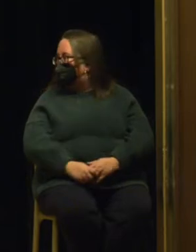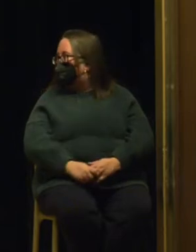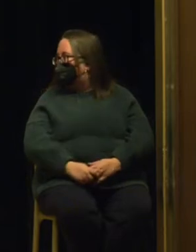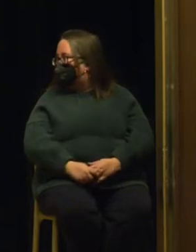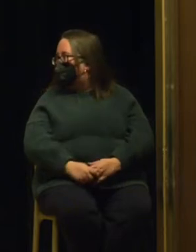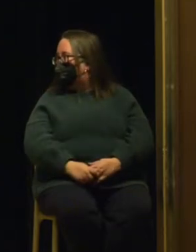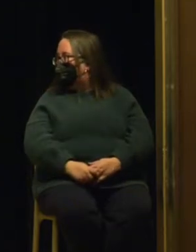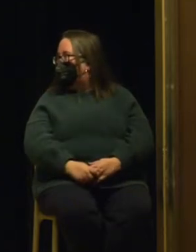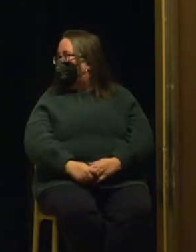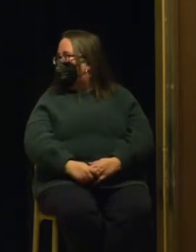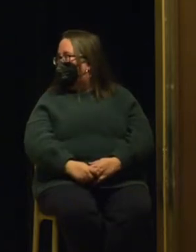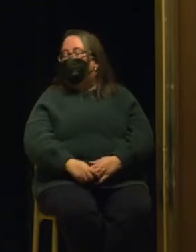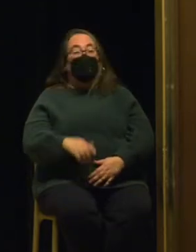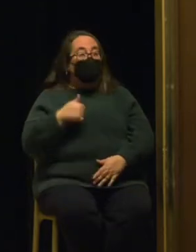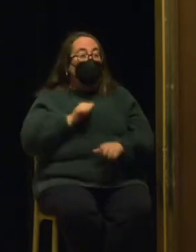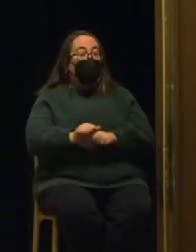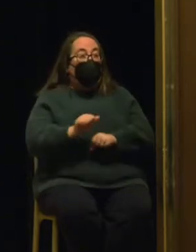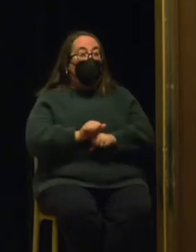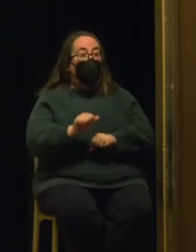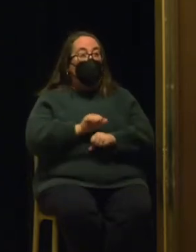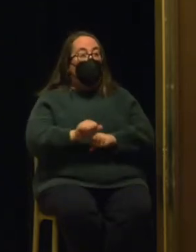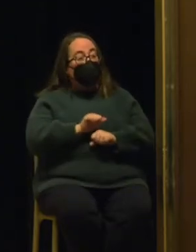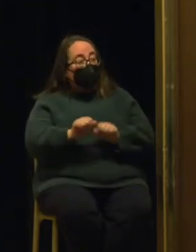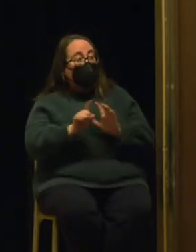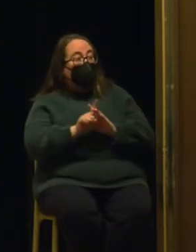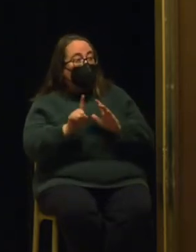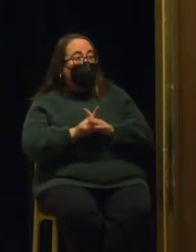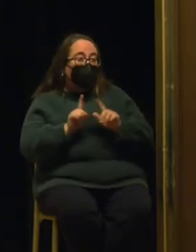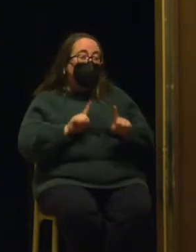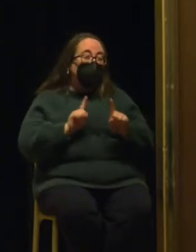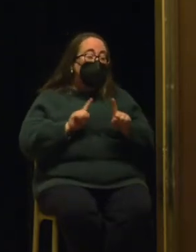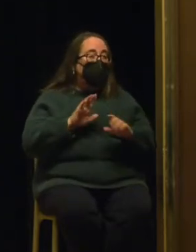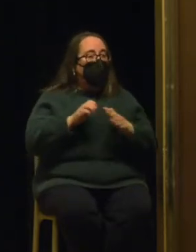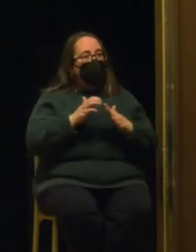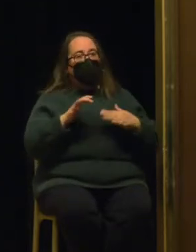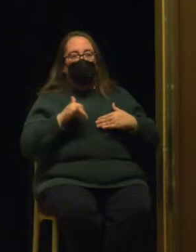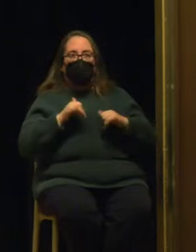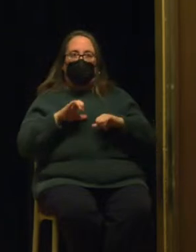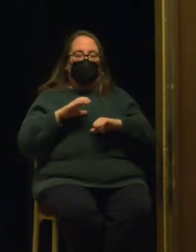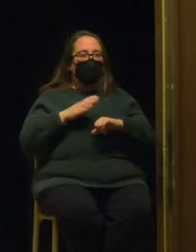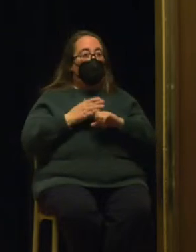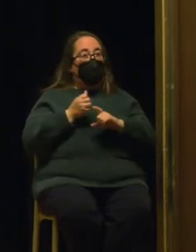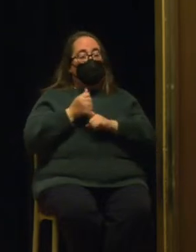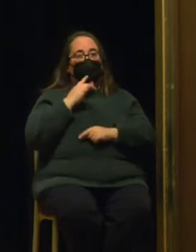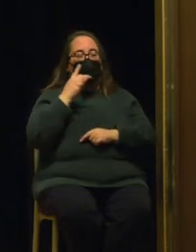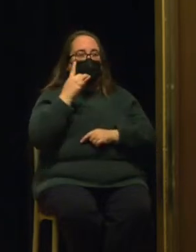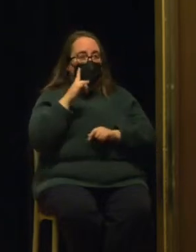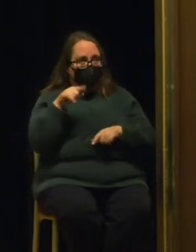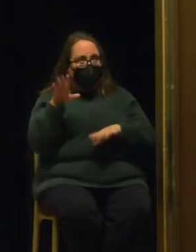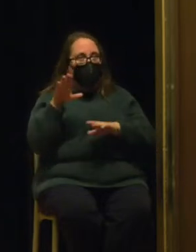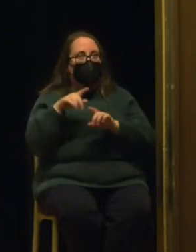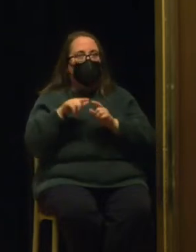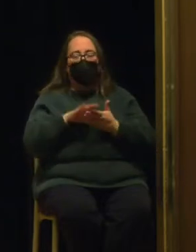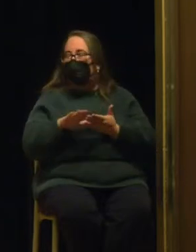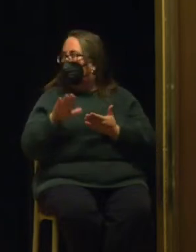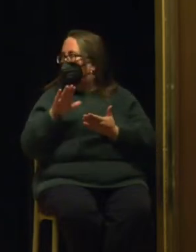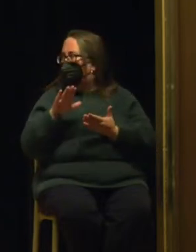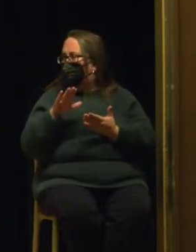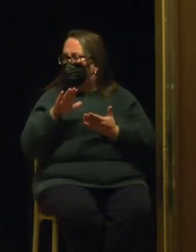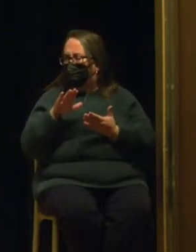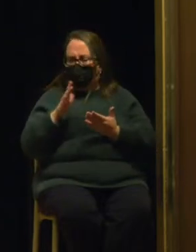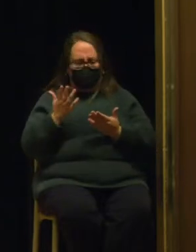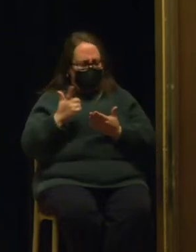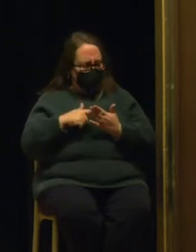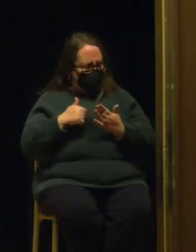After all this, devotion to your children, making sure when my son went away to college, I was like, what did I used